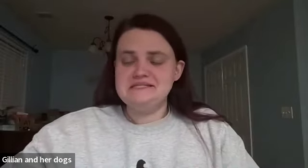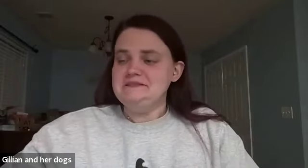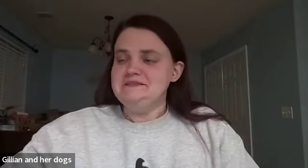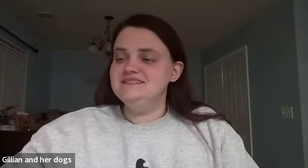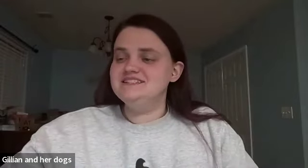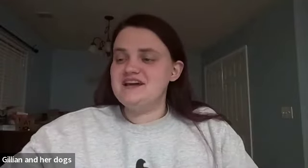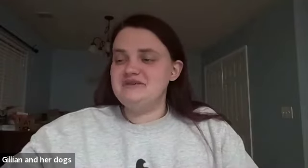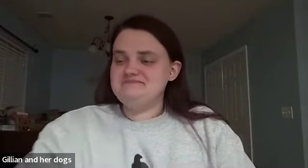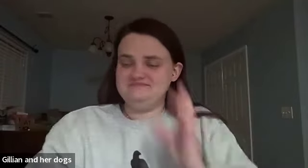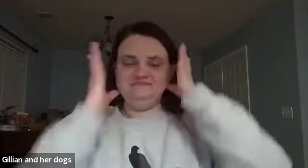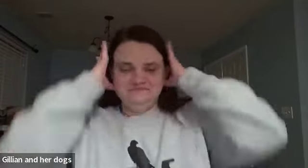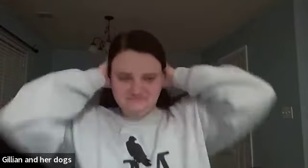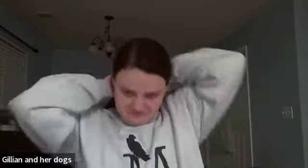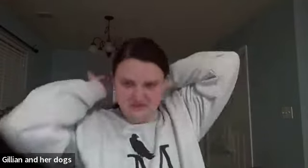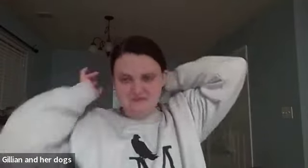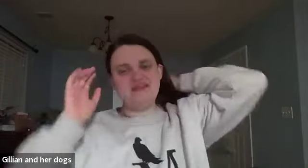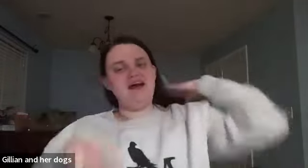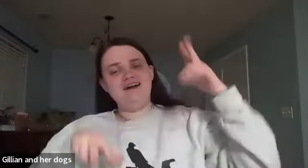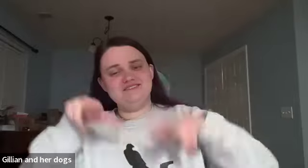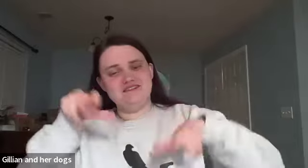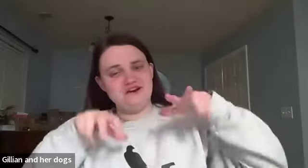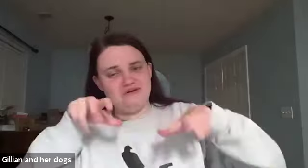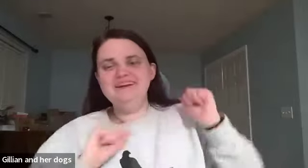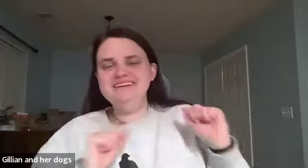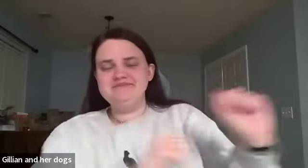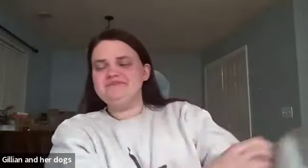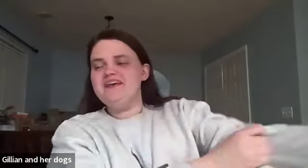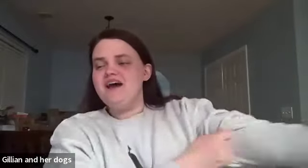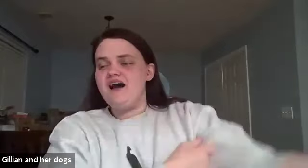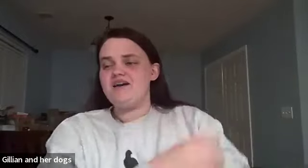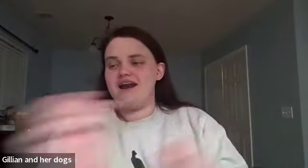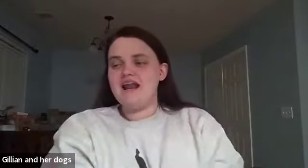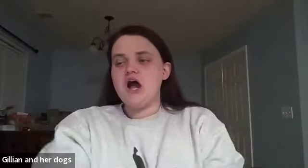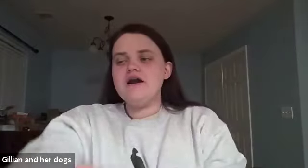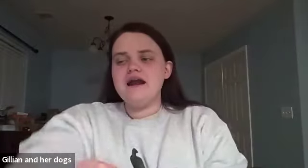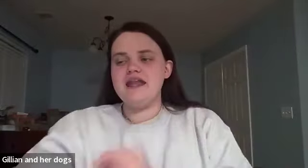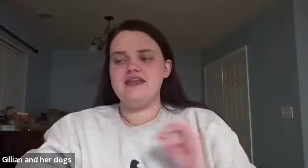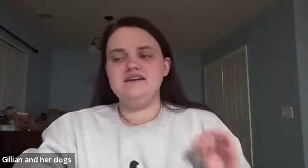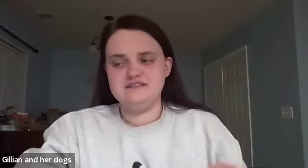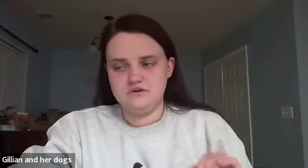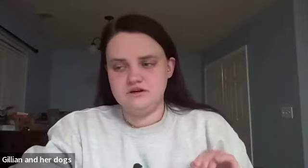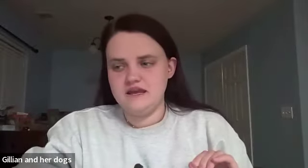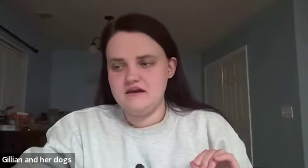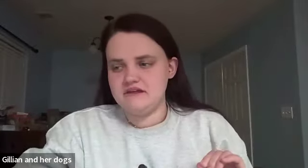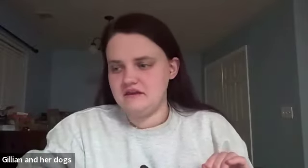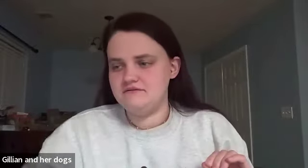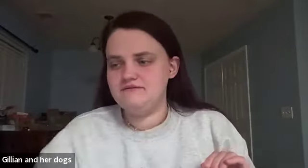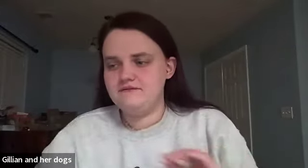phrase. So, but yeah, I also loved awkward. All right. Our next one, we have, I think,